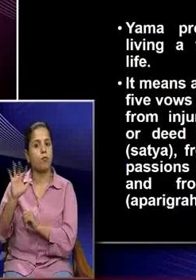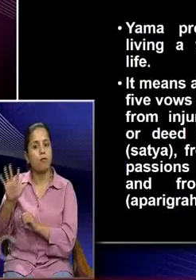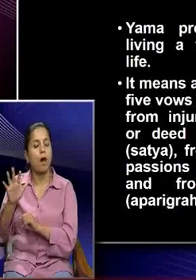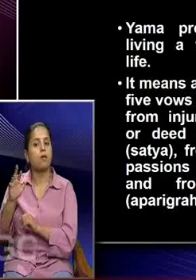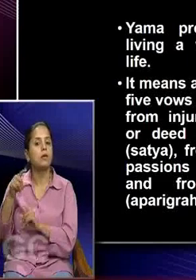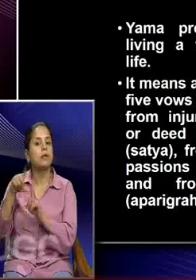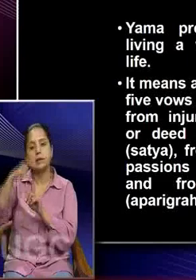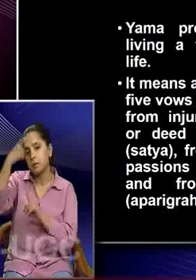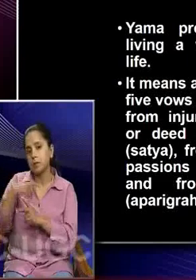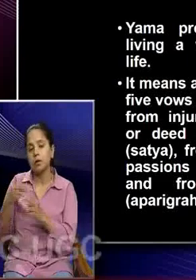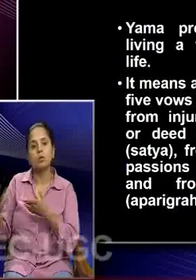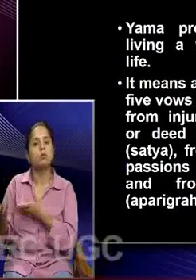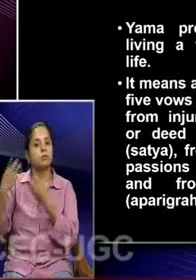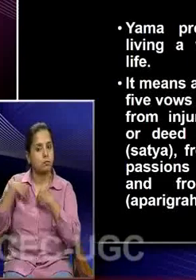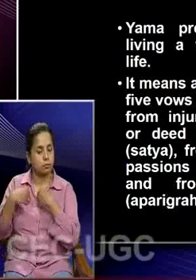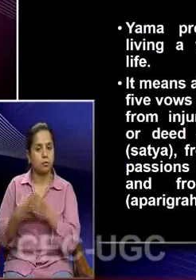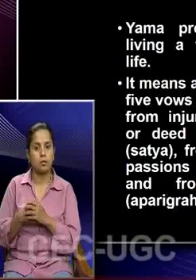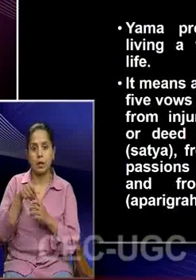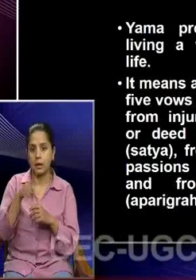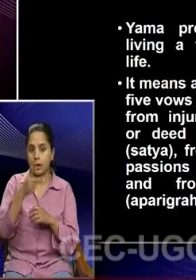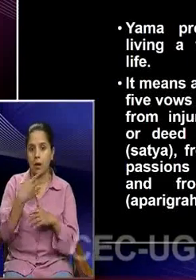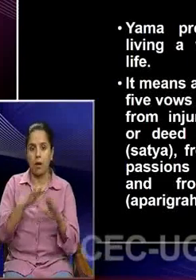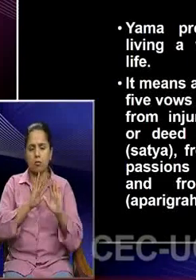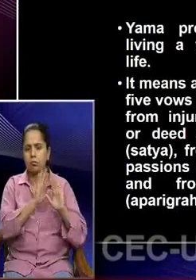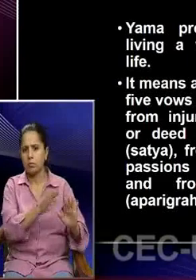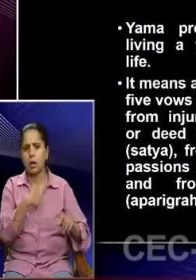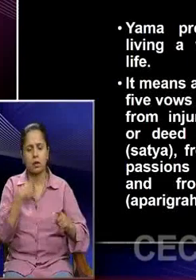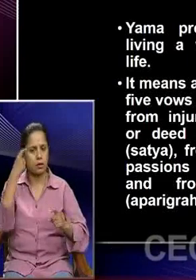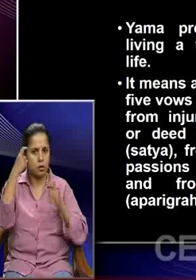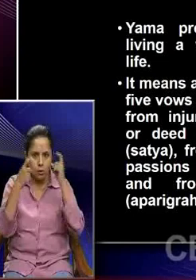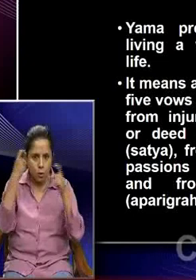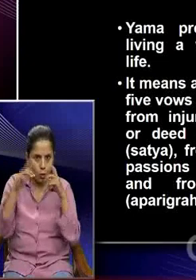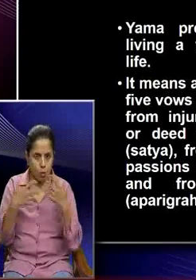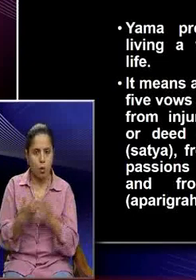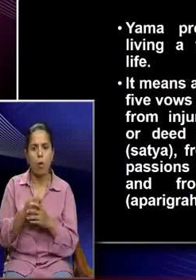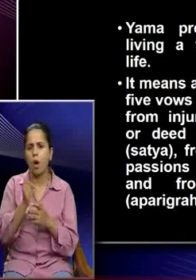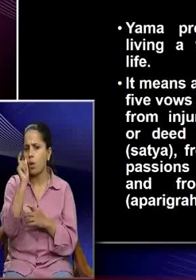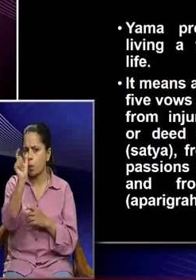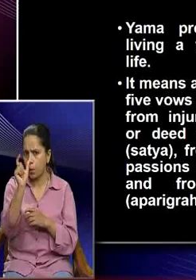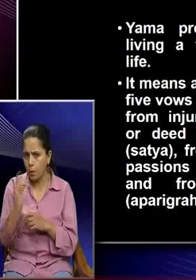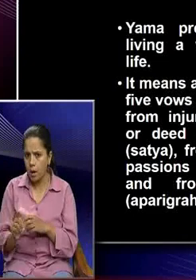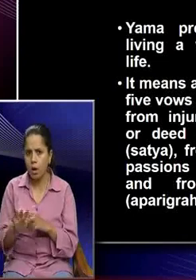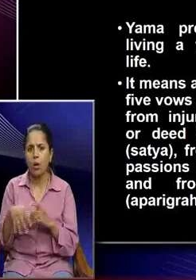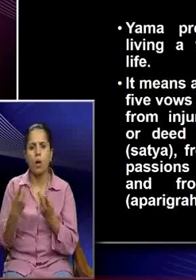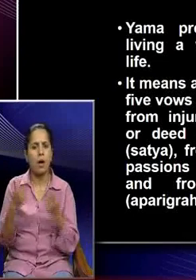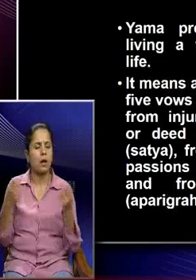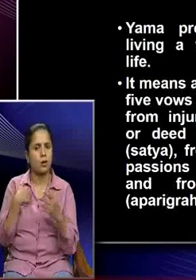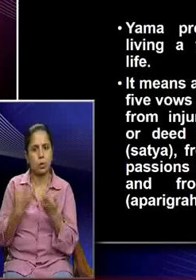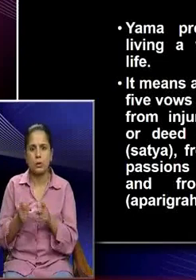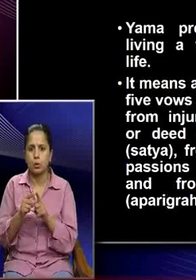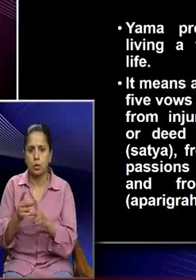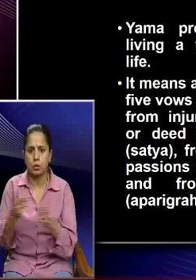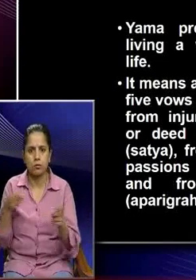This abstention from injury through thought, words or deed, which is known